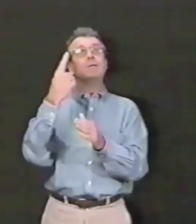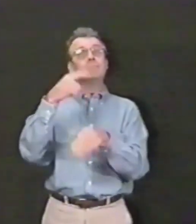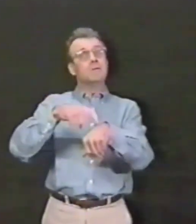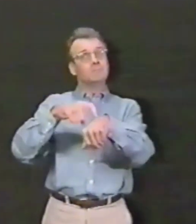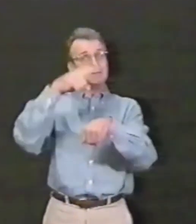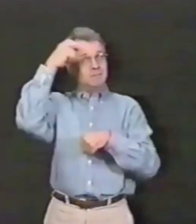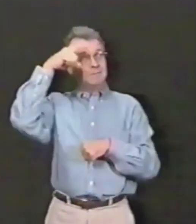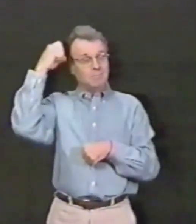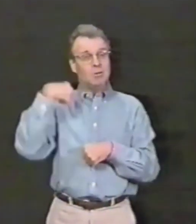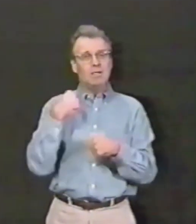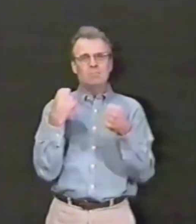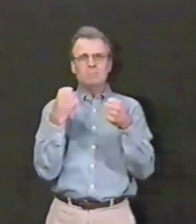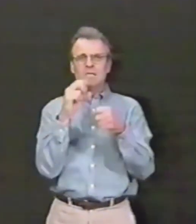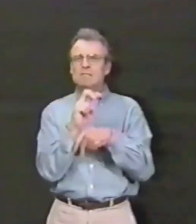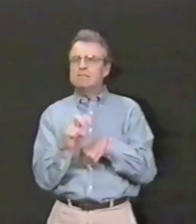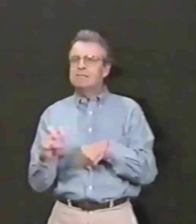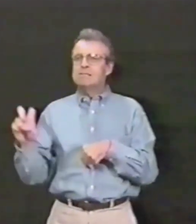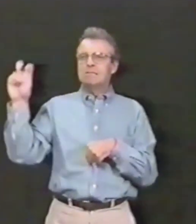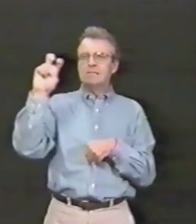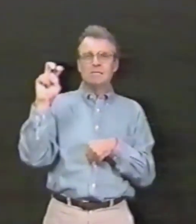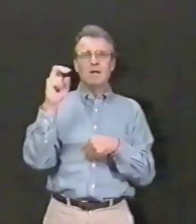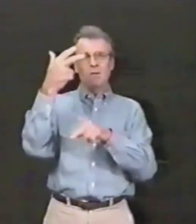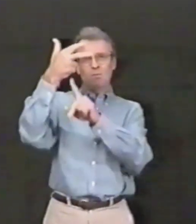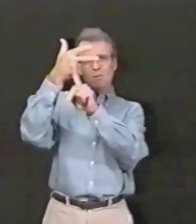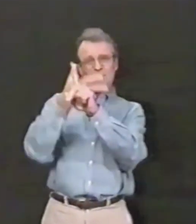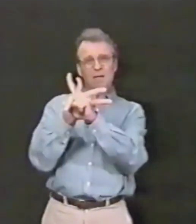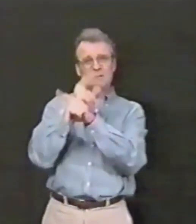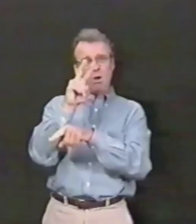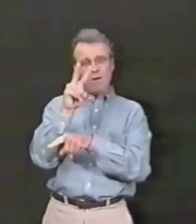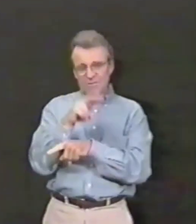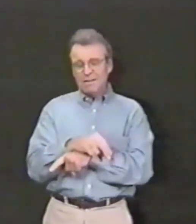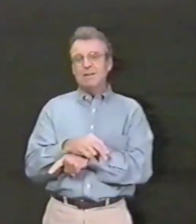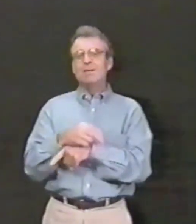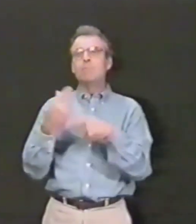Driving an RV is very different from driving a car.